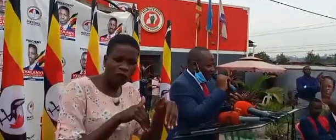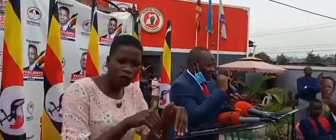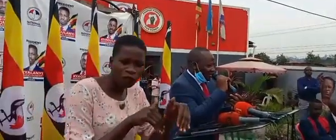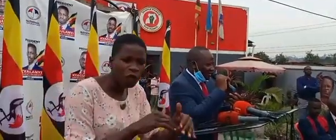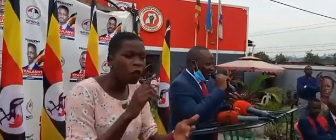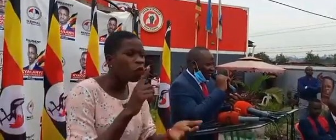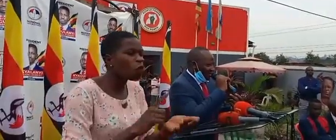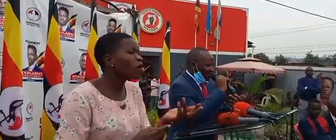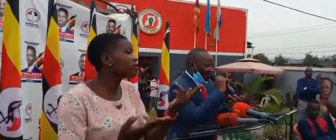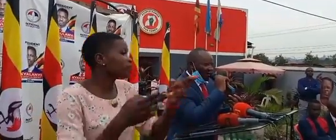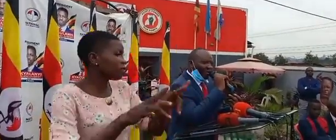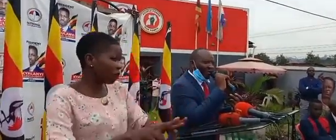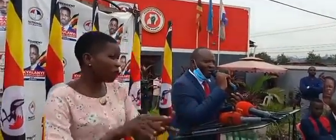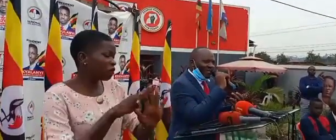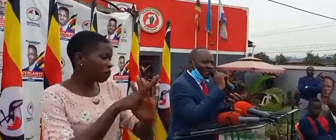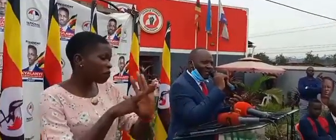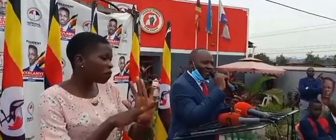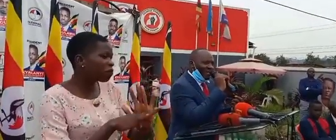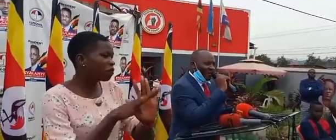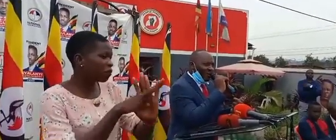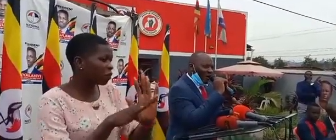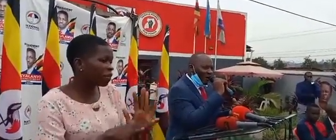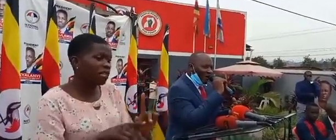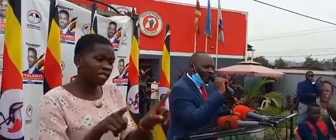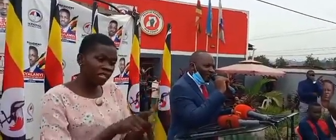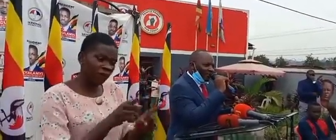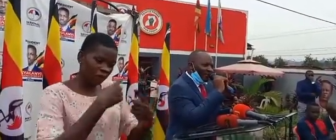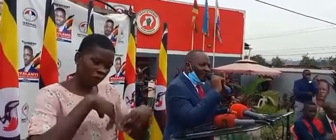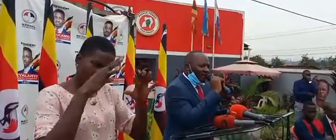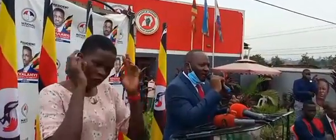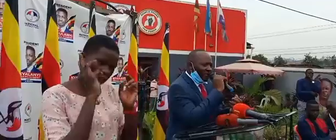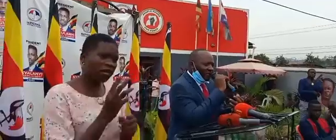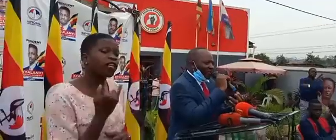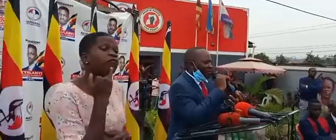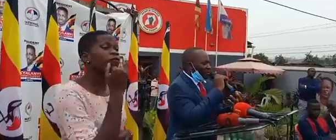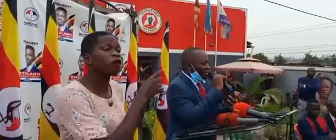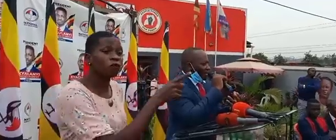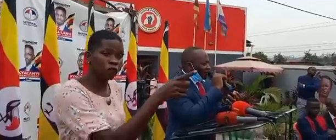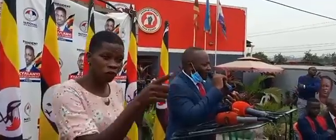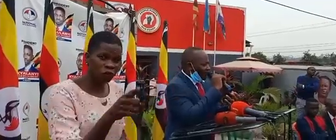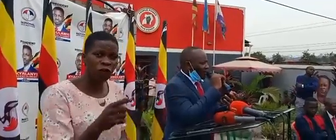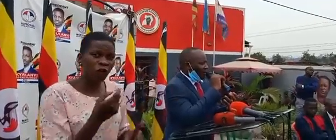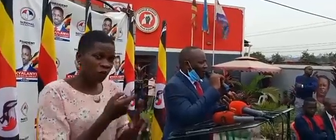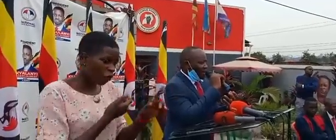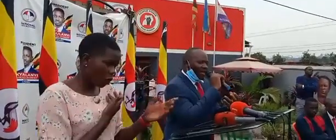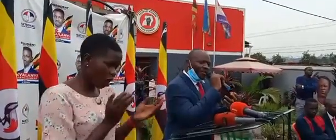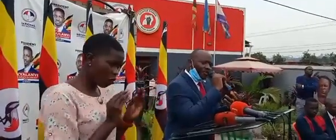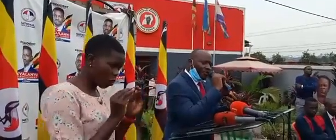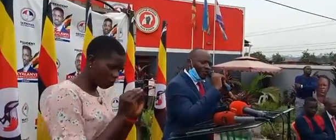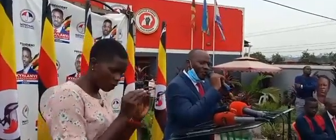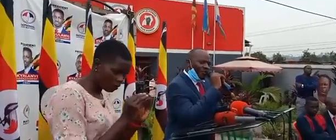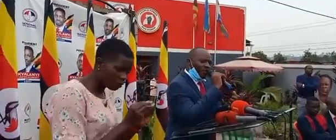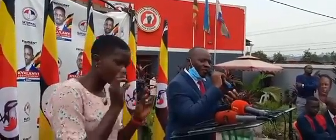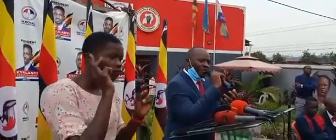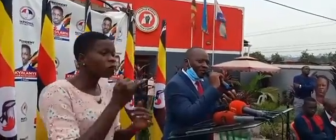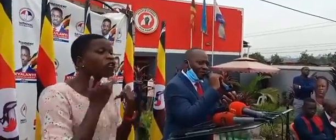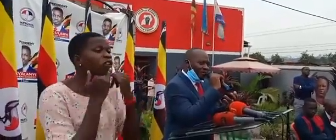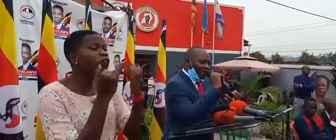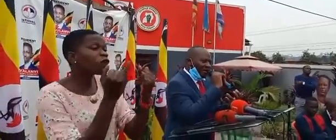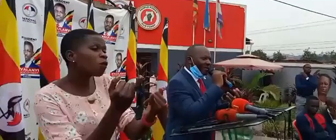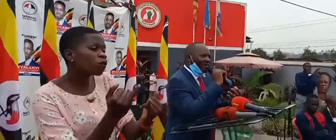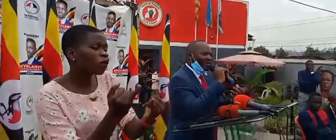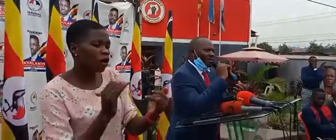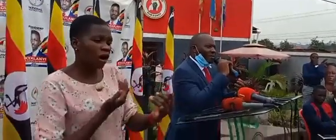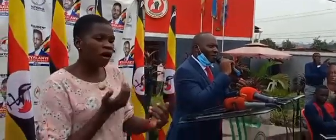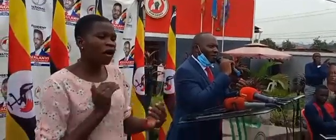wa parliament tujja kutegeeza ekwanga batuvudde mu lusirika lwaffe olw'enkizo olujja okubalawo sabiiti